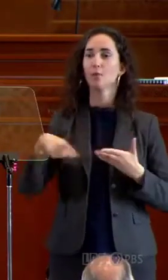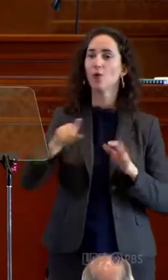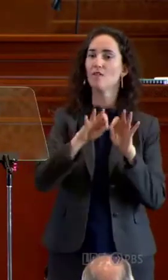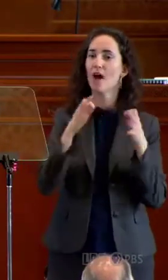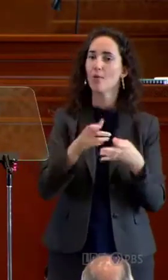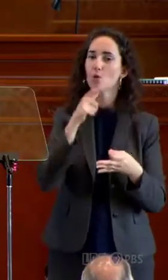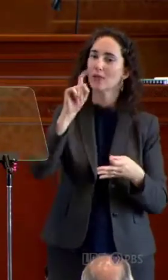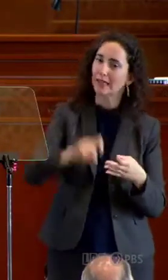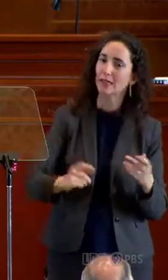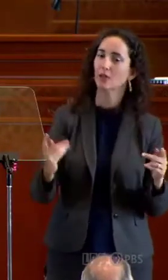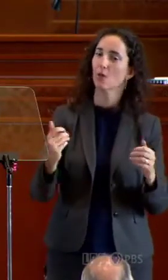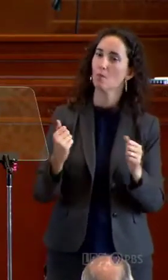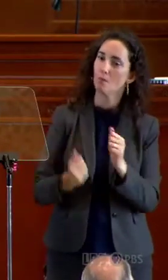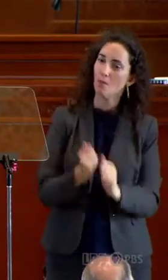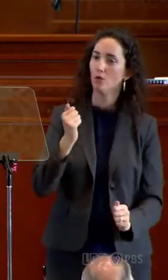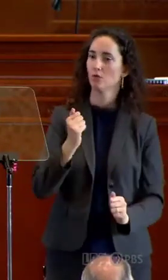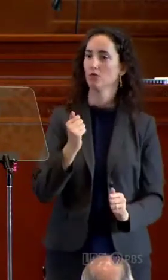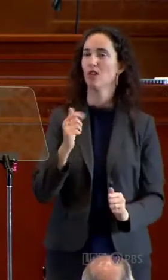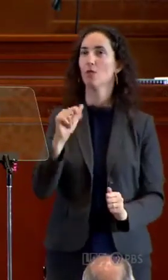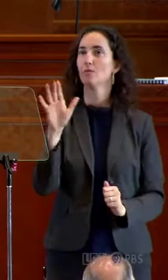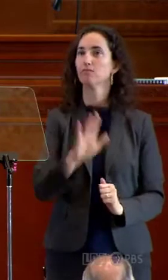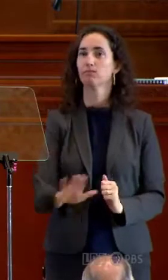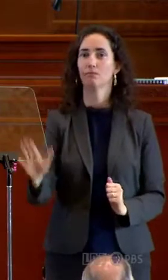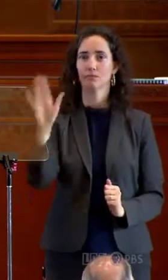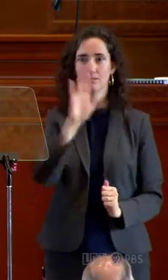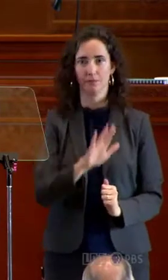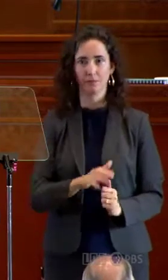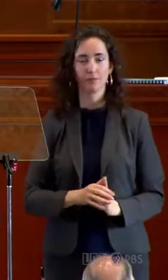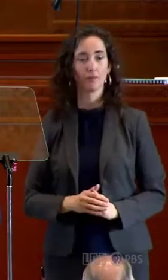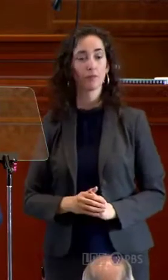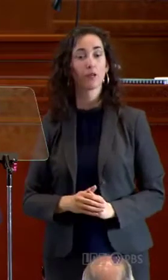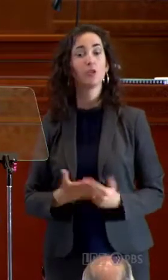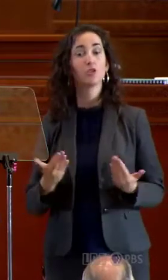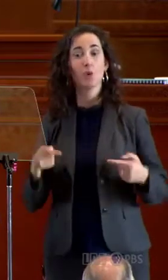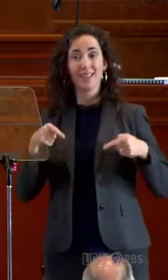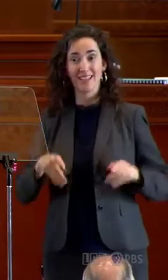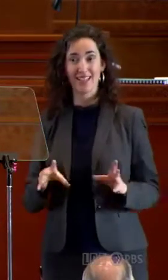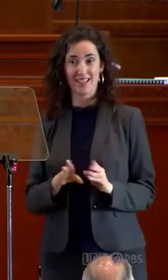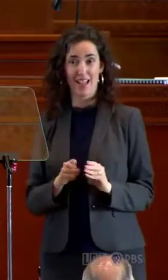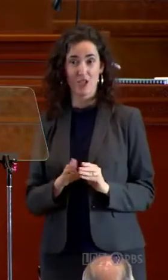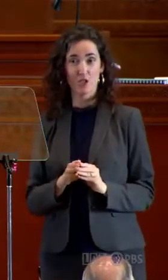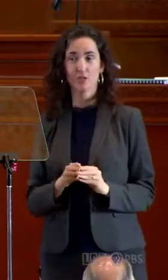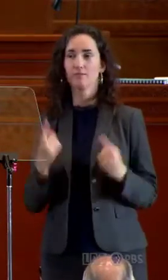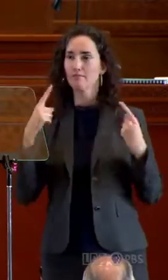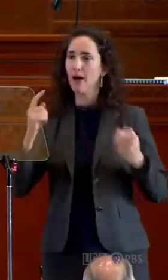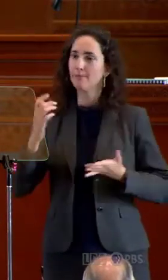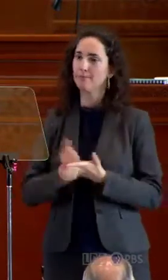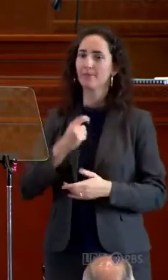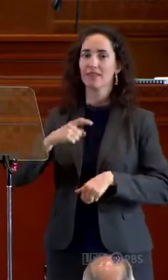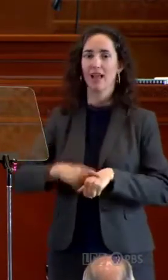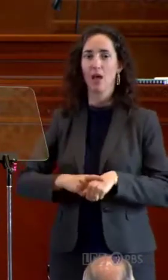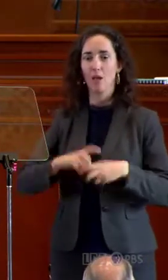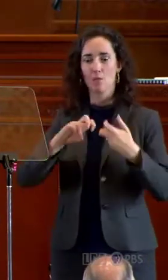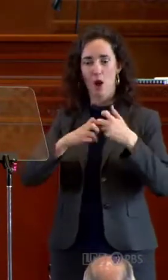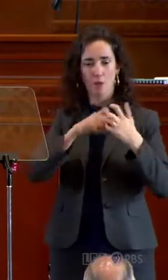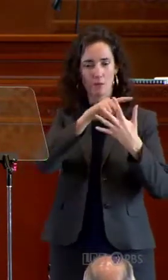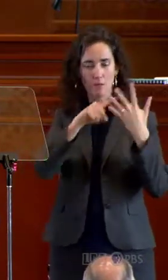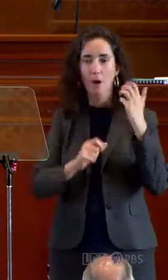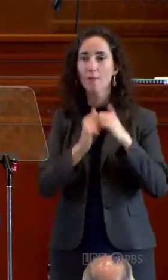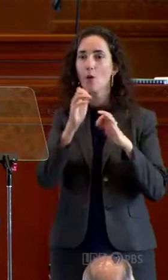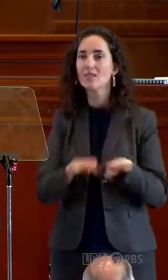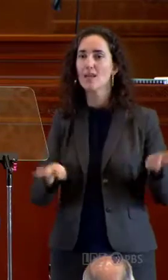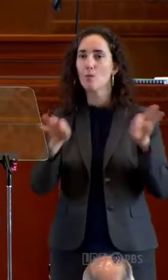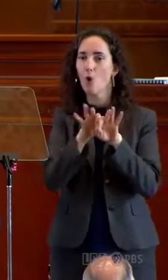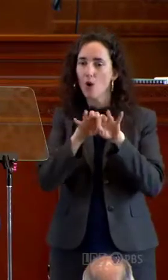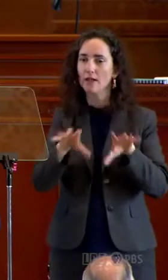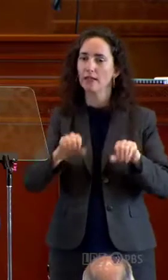it most across Louisiana. So let's make this the session we finally take action on the issues that matter most